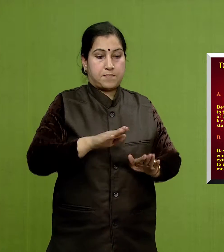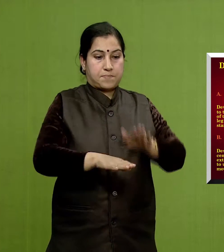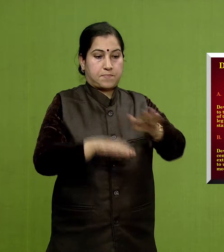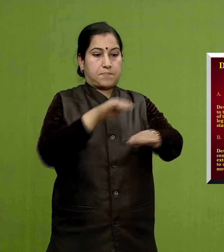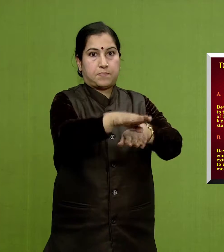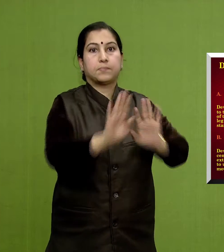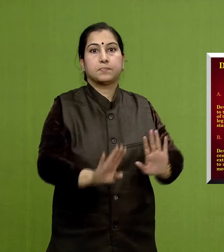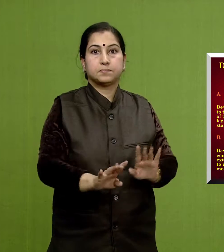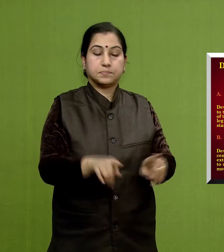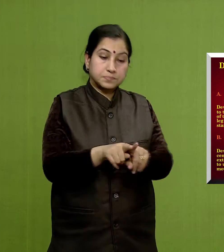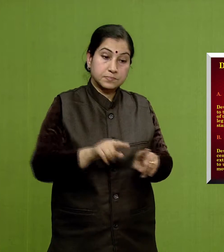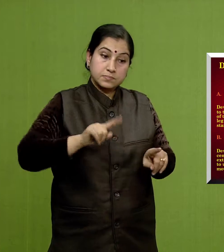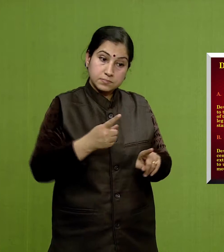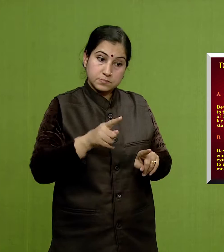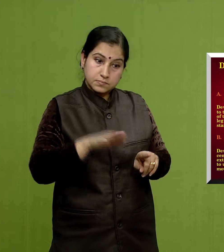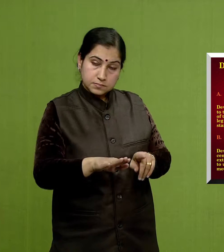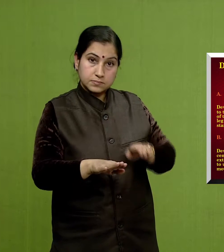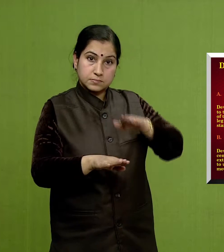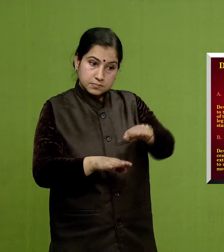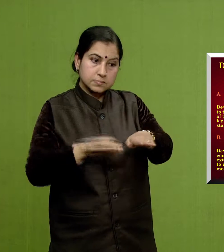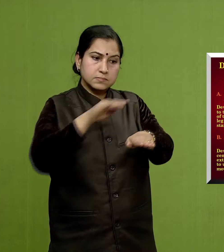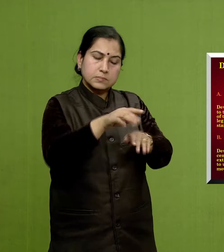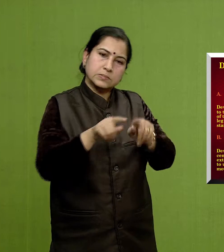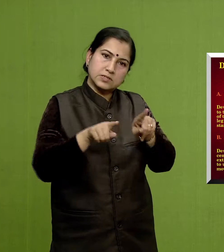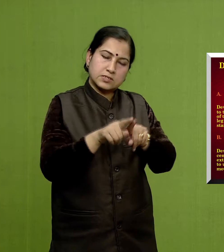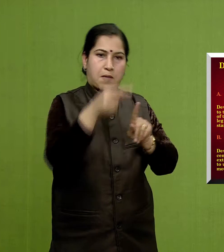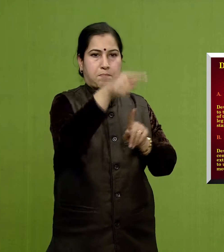similar sequence or direction.